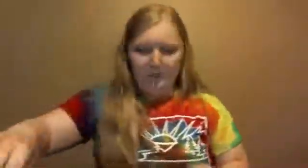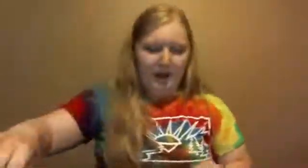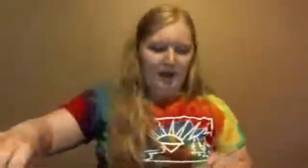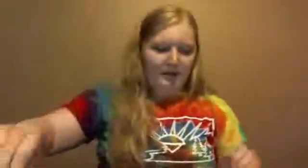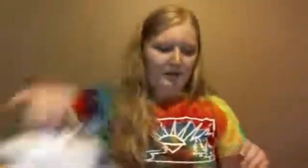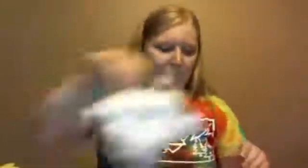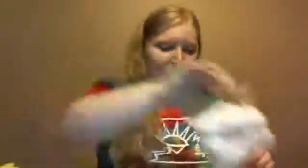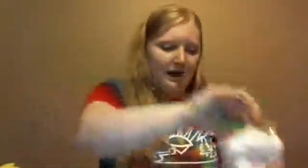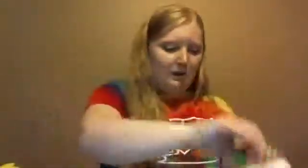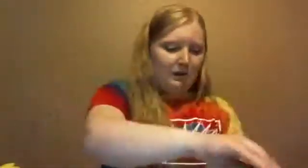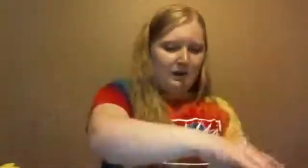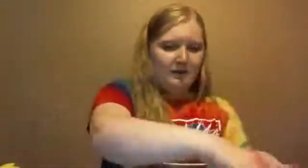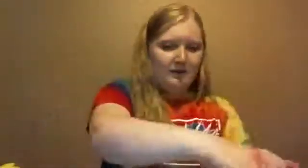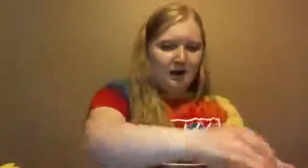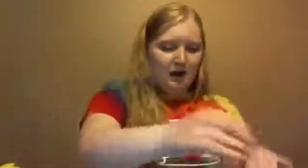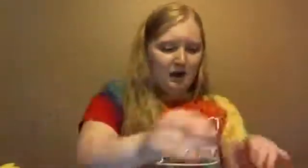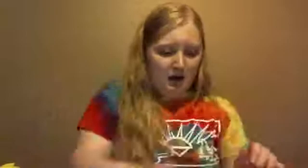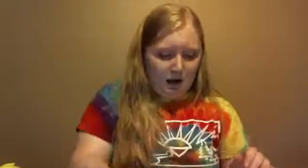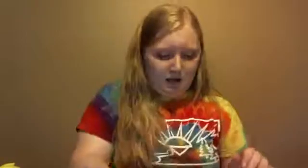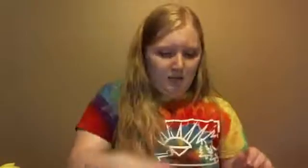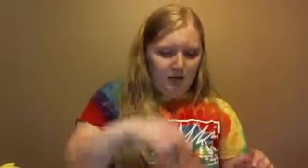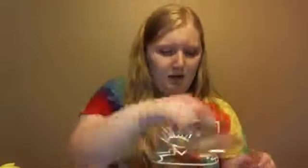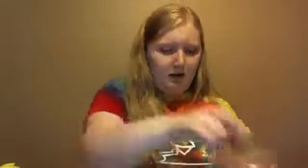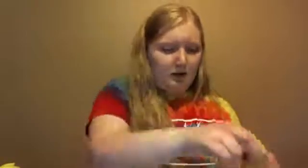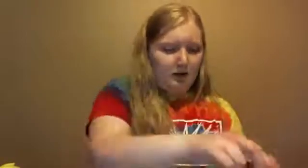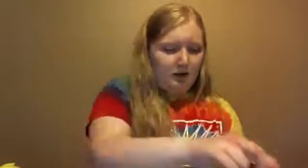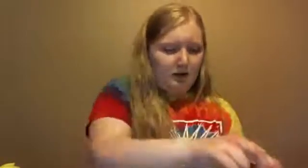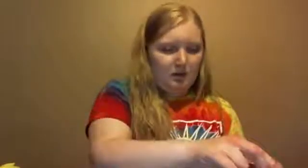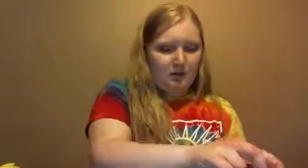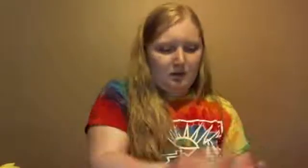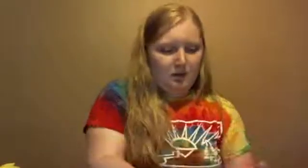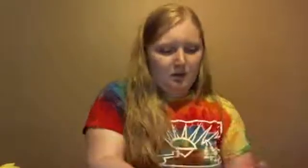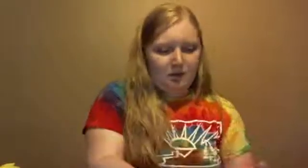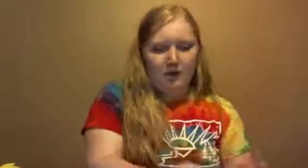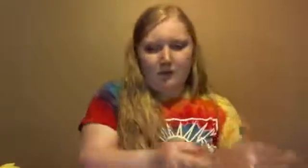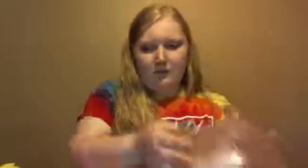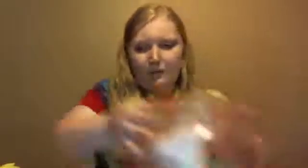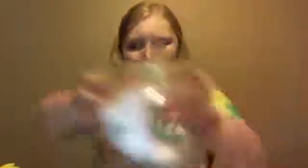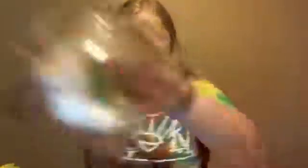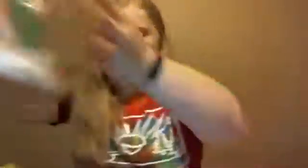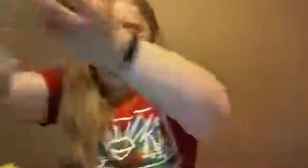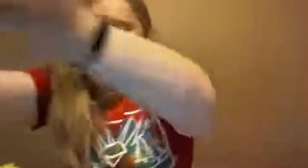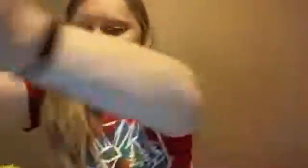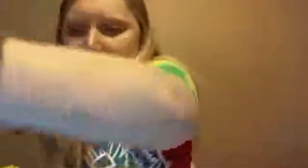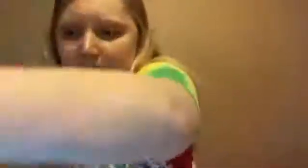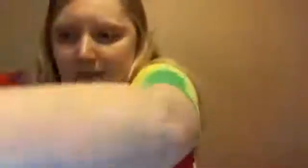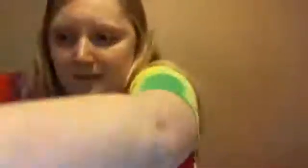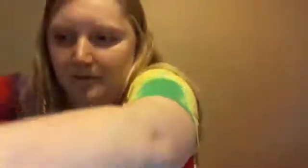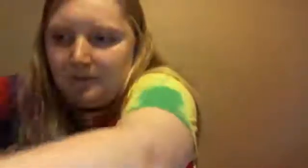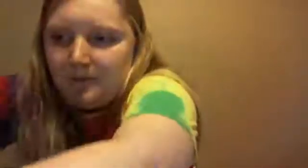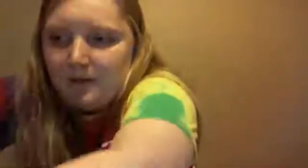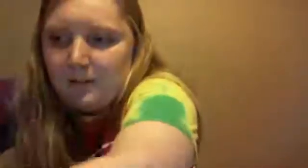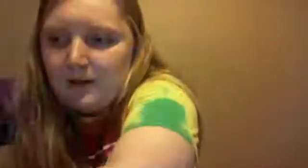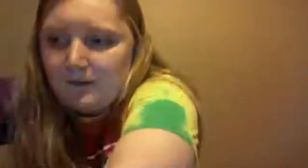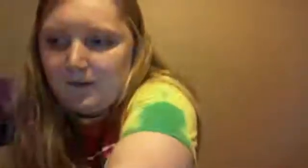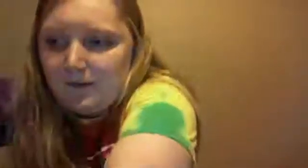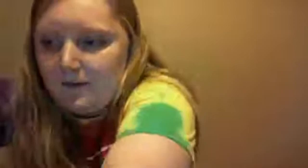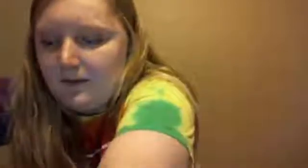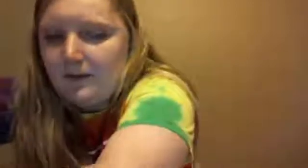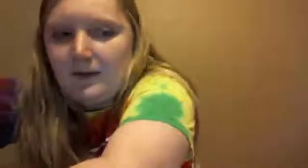Okay, so that was our cotton ball for white. Set this